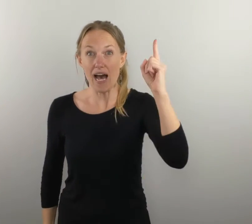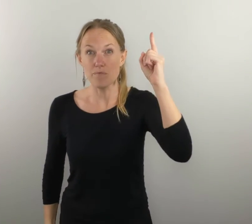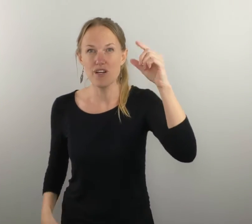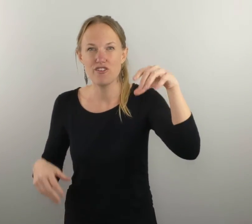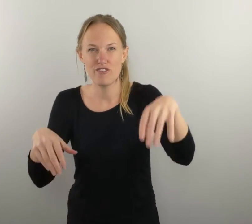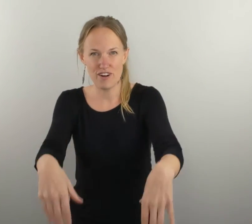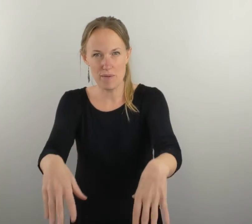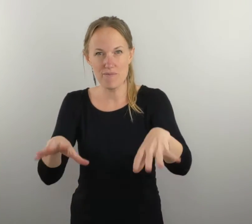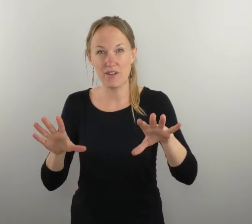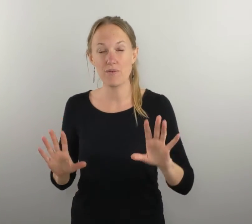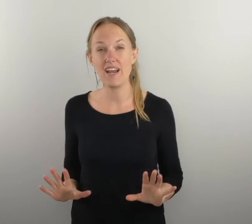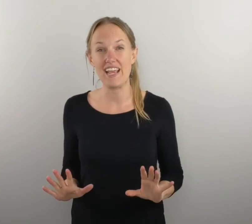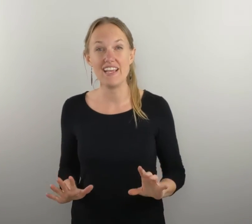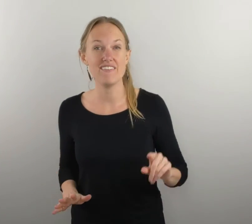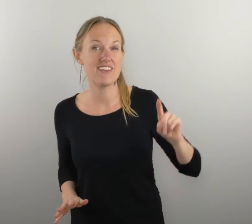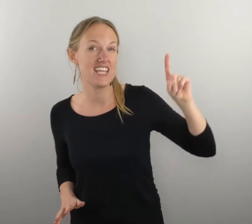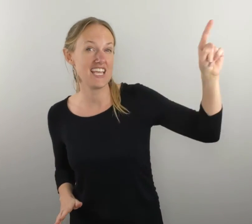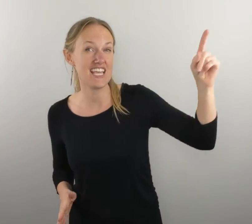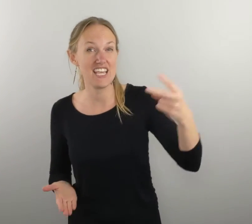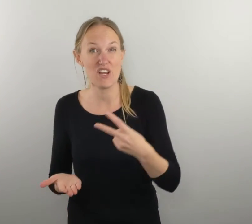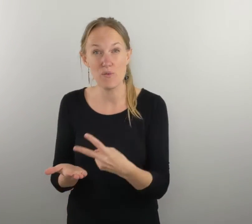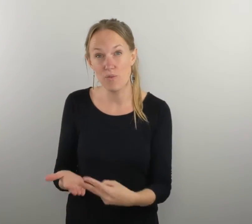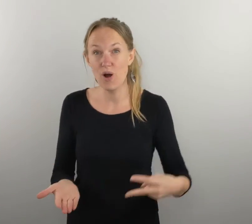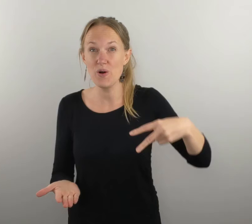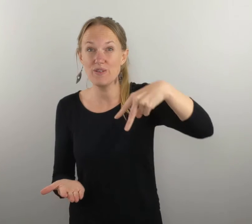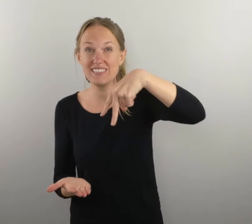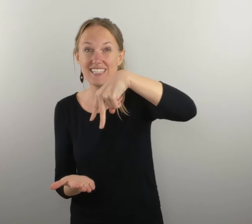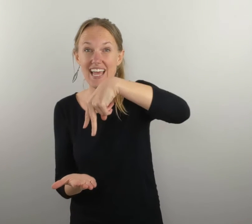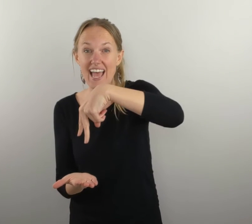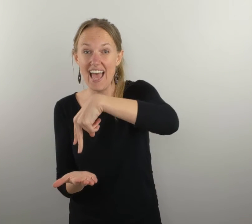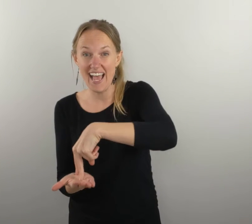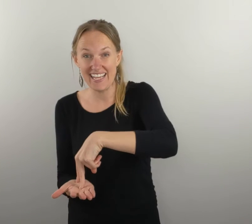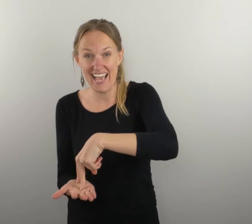up from the grave he rose again.